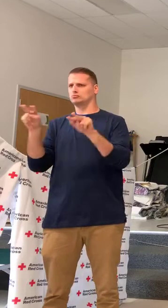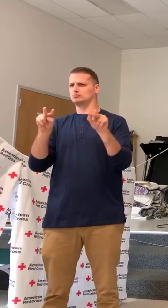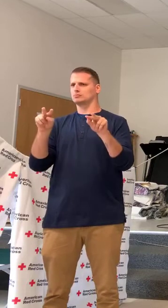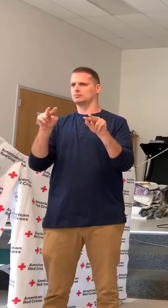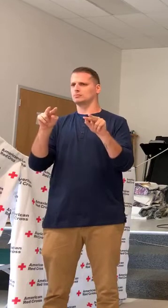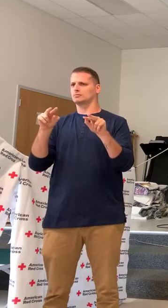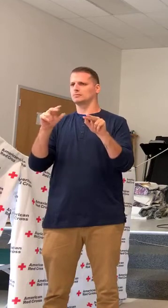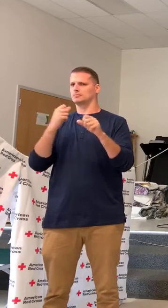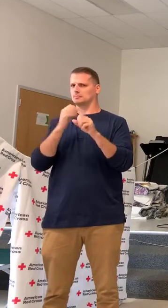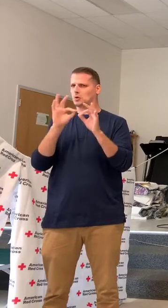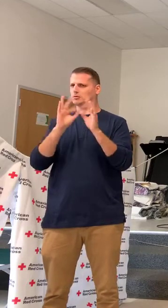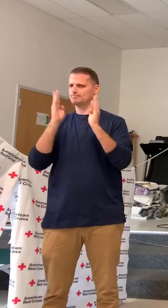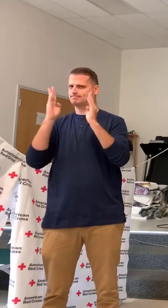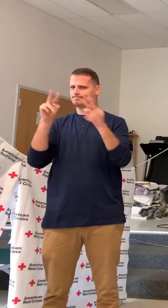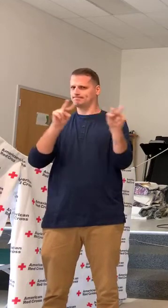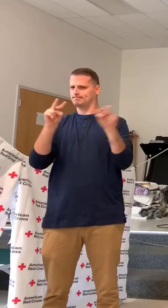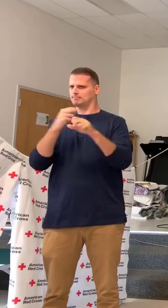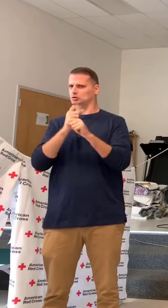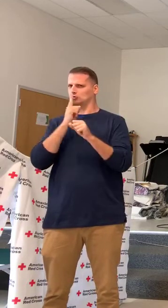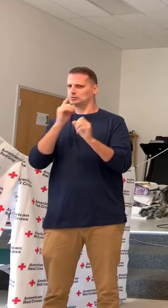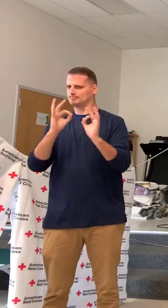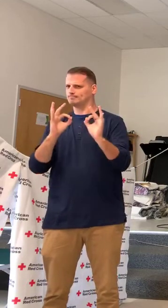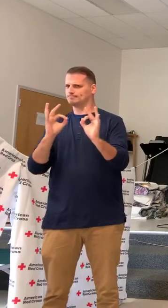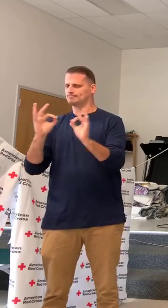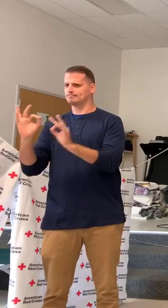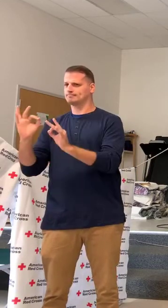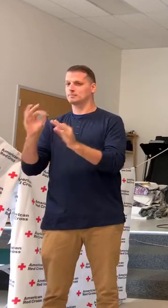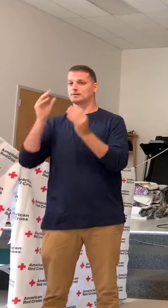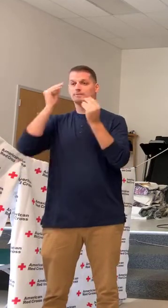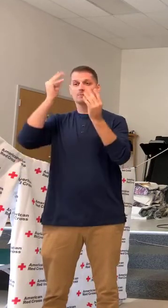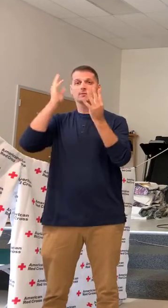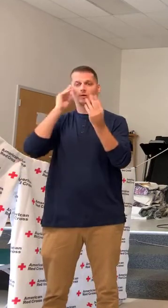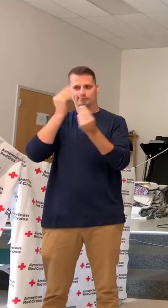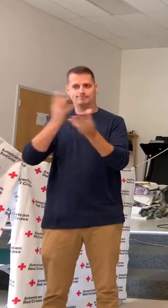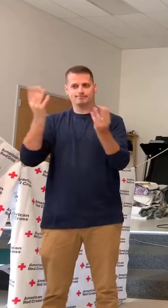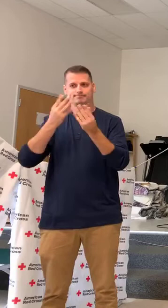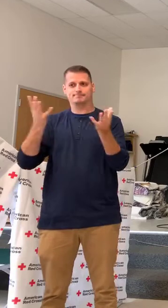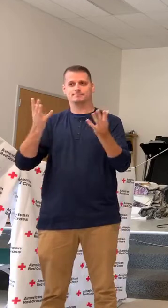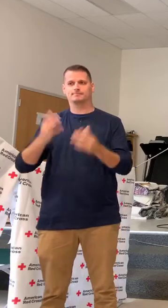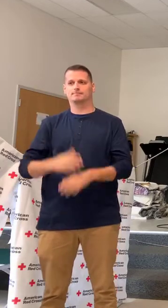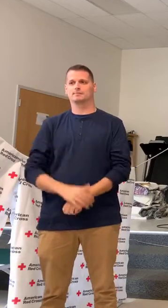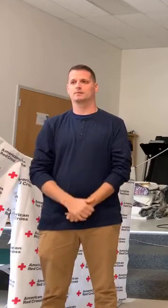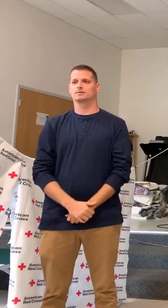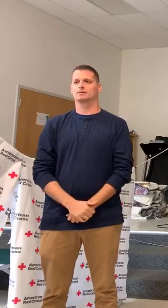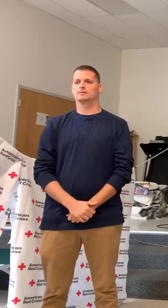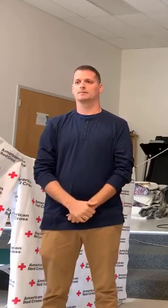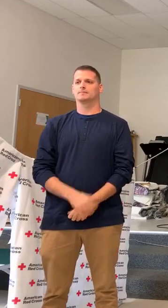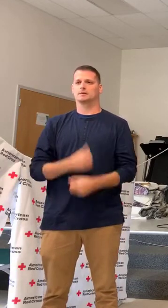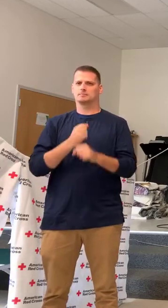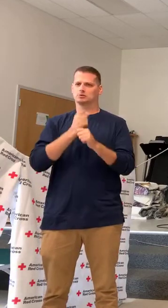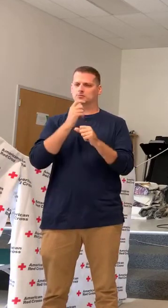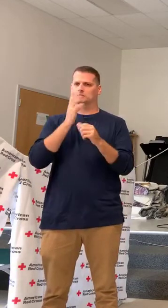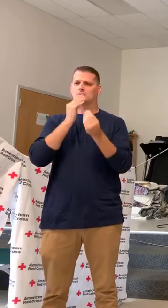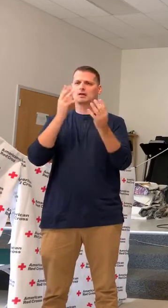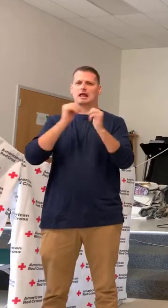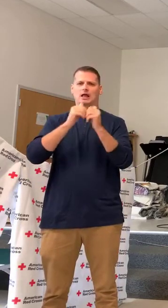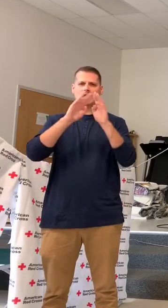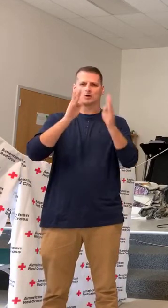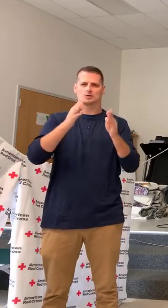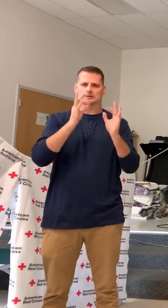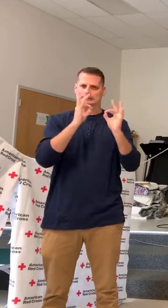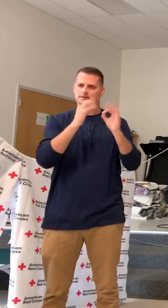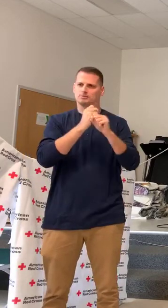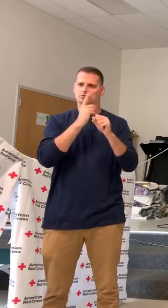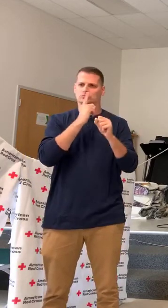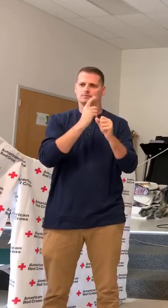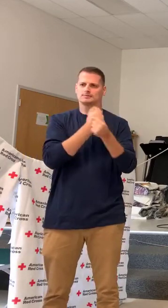that we have, some mitigations. There'll be some contact numbers. So if it's a hazmat issue, you have somebody you can call about that. If it's a tree